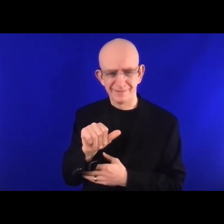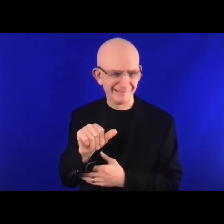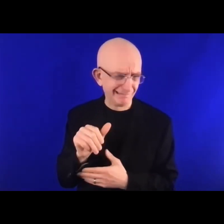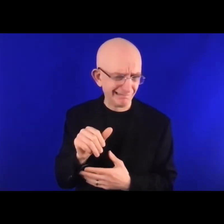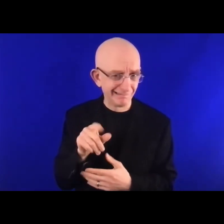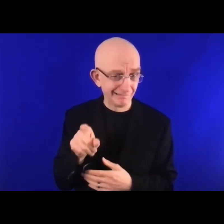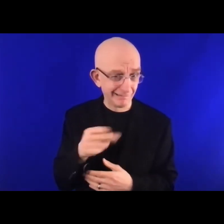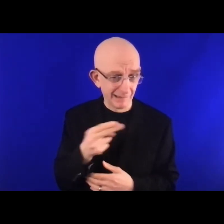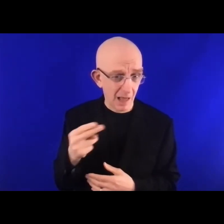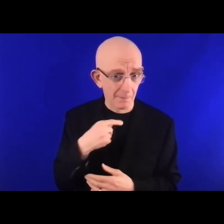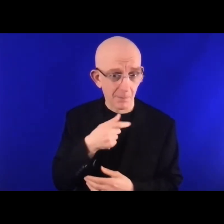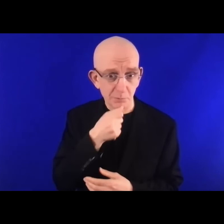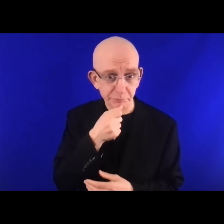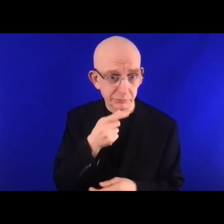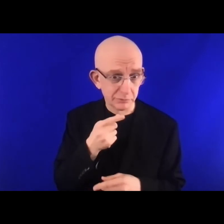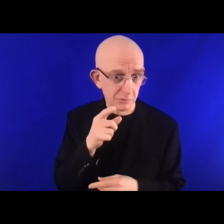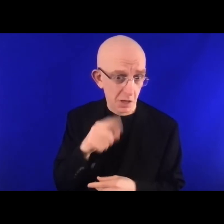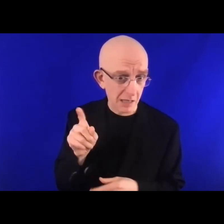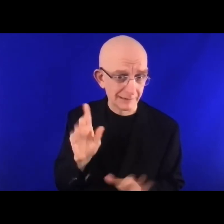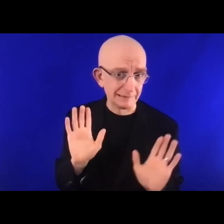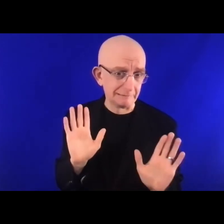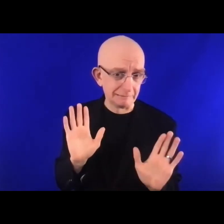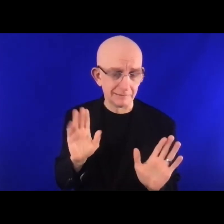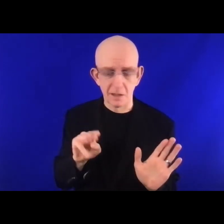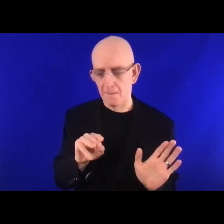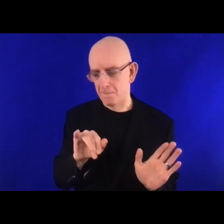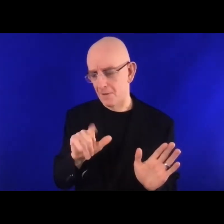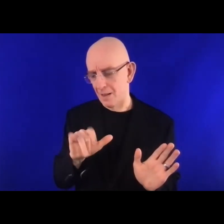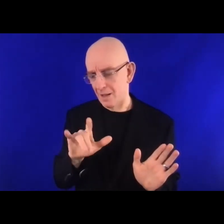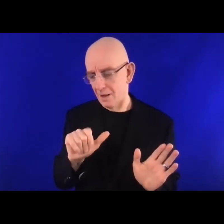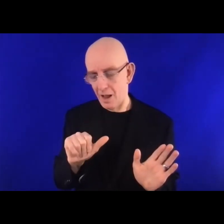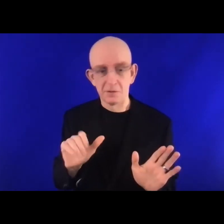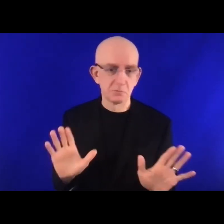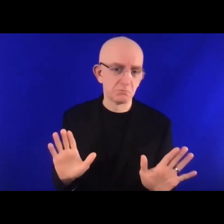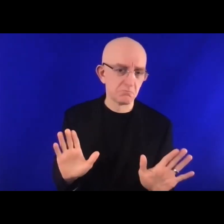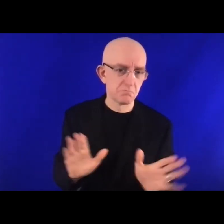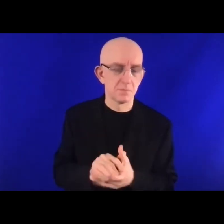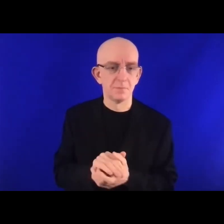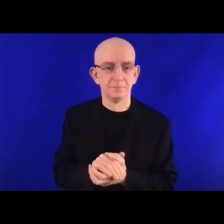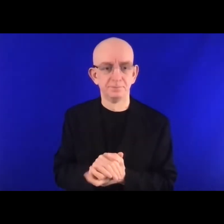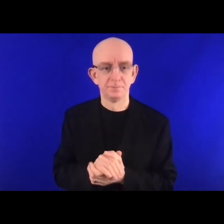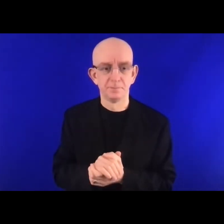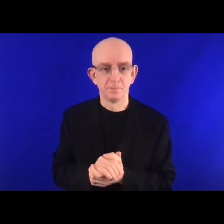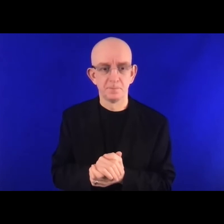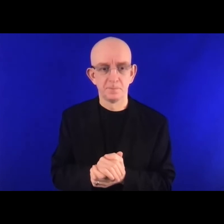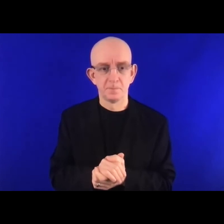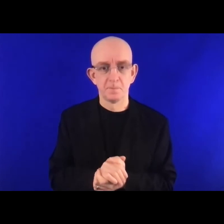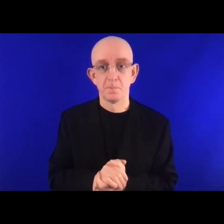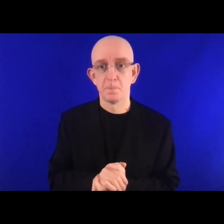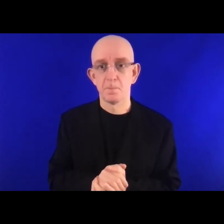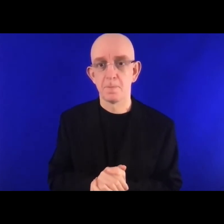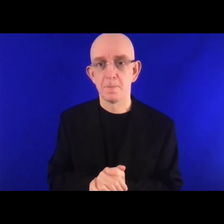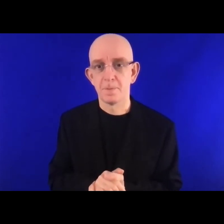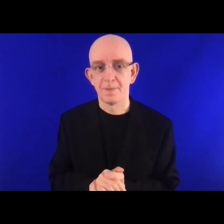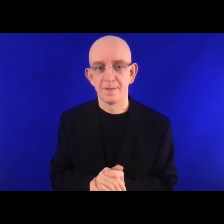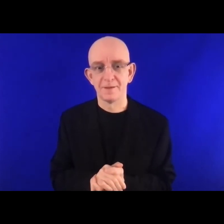Oh, sorry, Milicia, sorry, I apologize. It's fine, no worries. Well, I'm still under